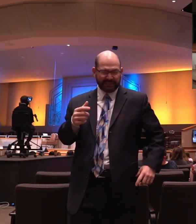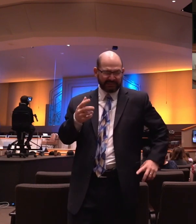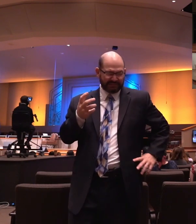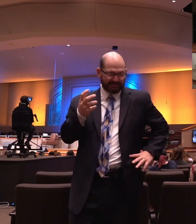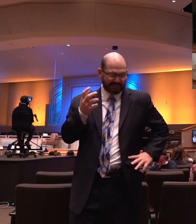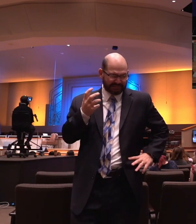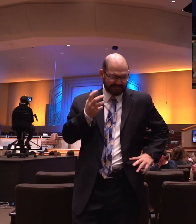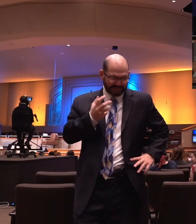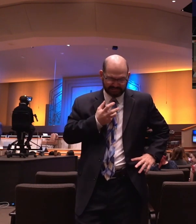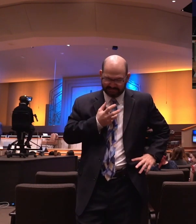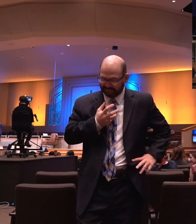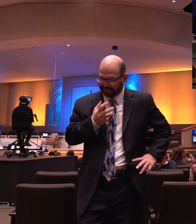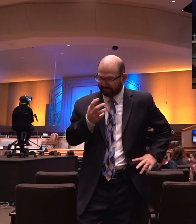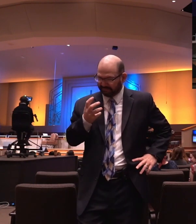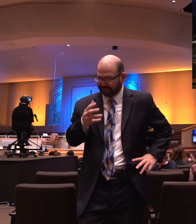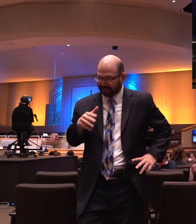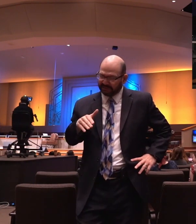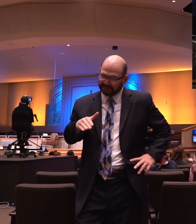tapioca pudding.